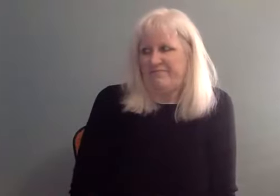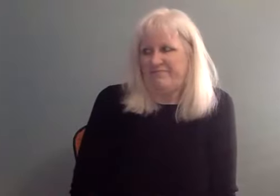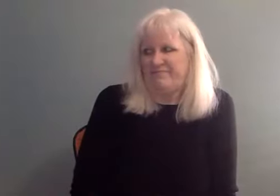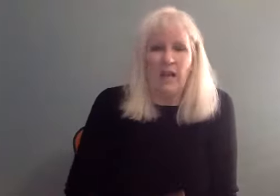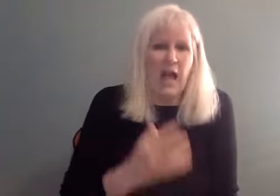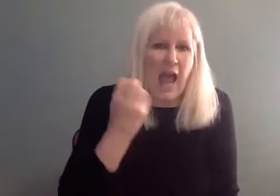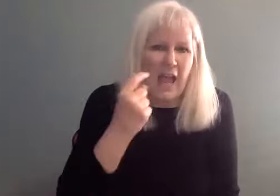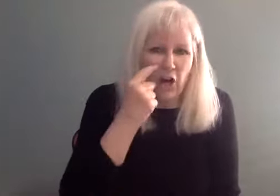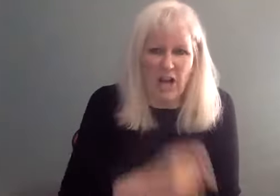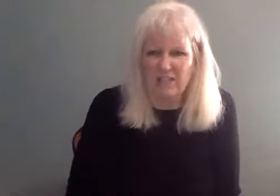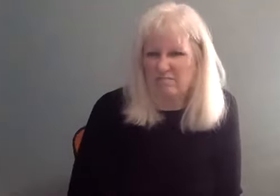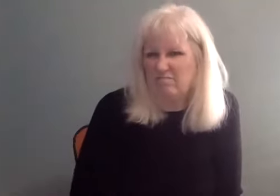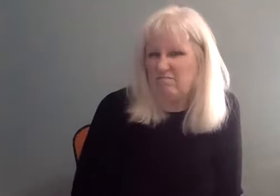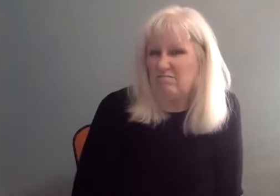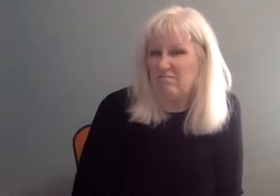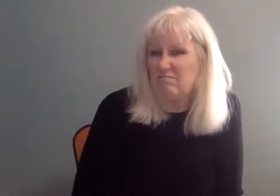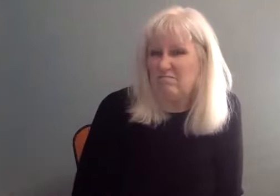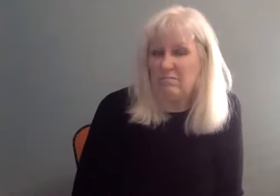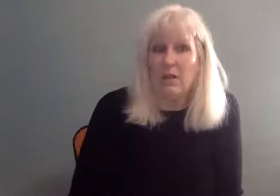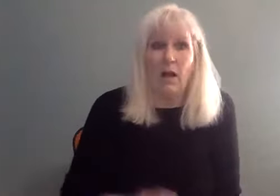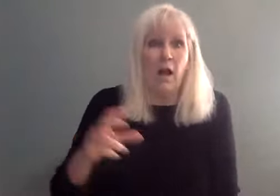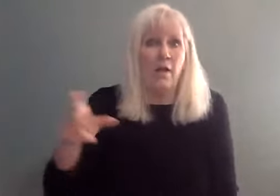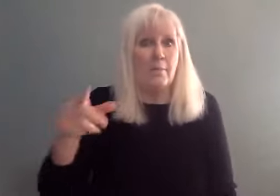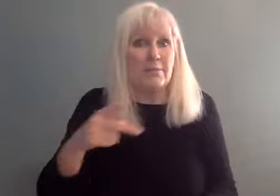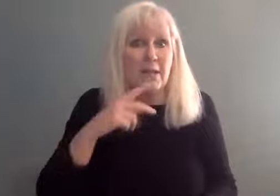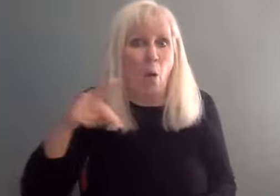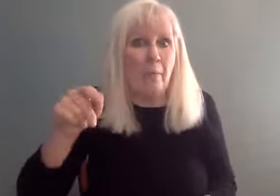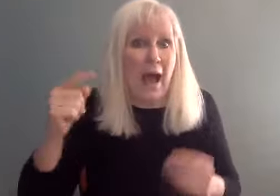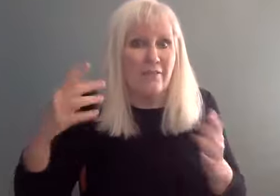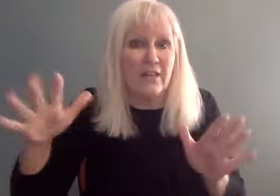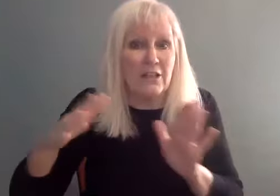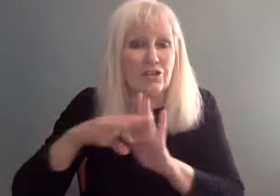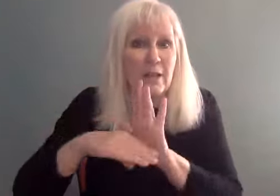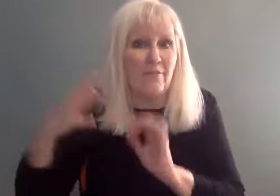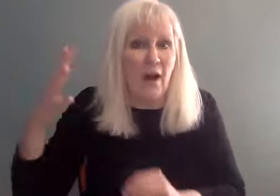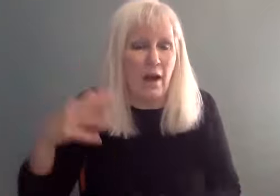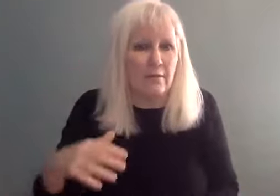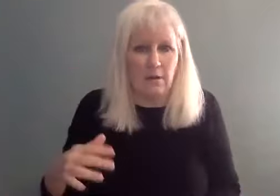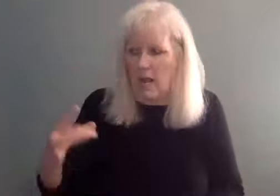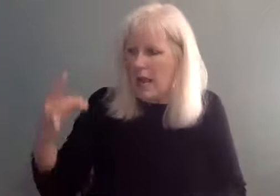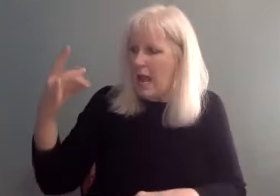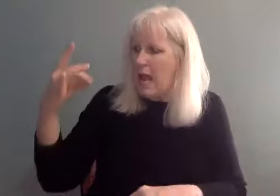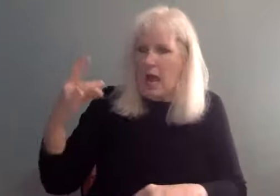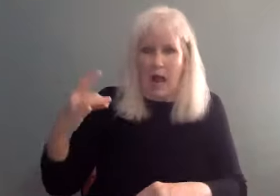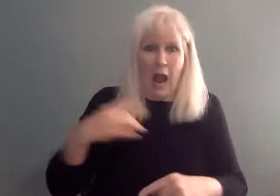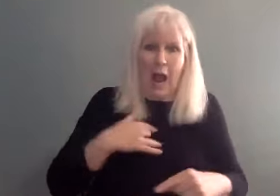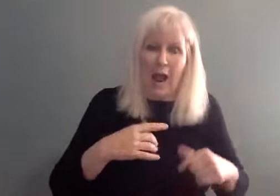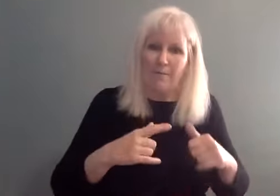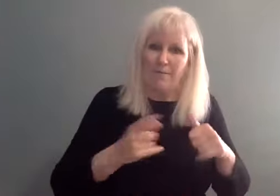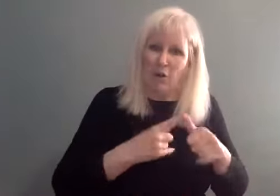And then, oh, Pat did her 5th step. What? She's got 8 days less than me. She's on my heels. She's breathing down